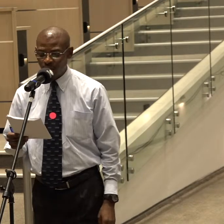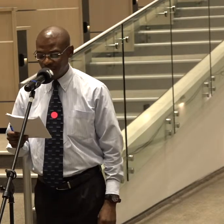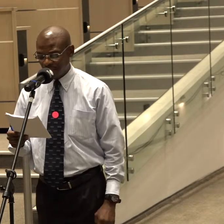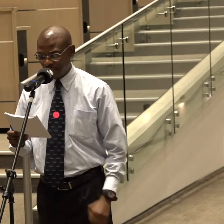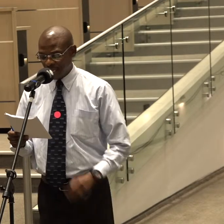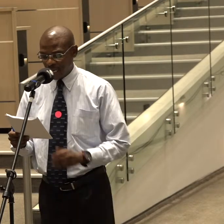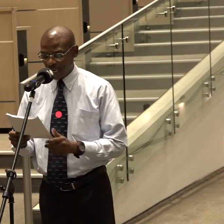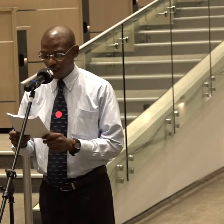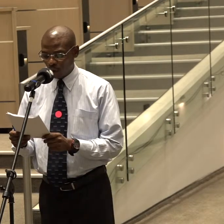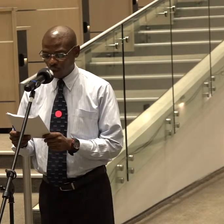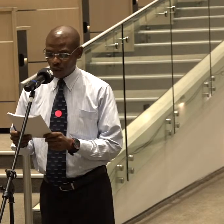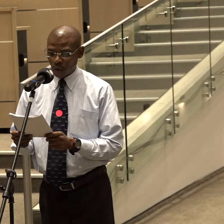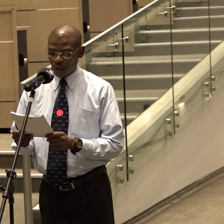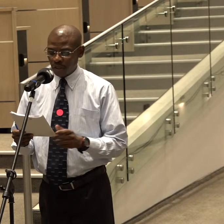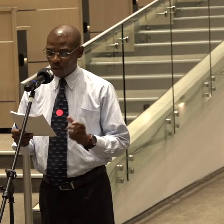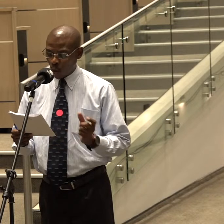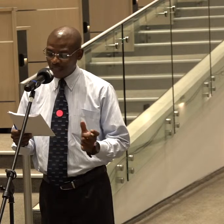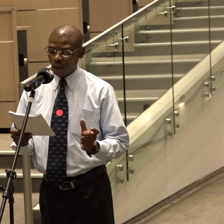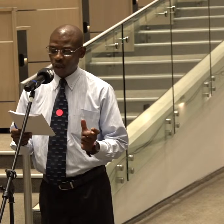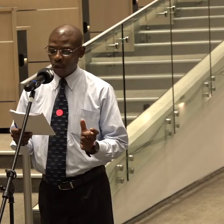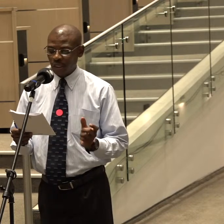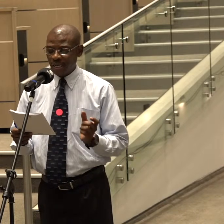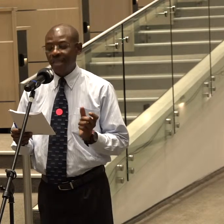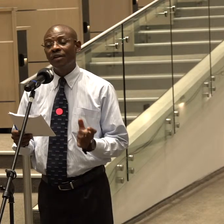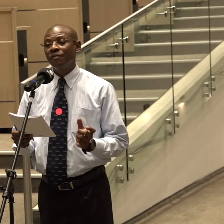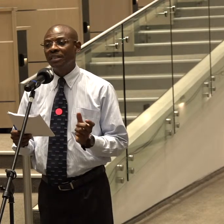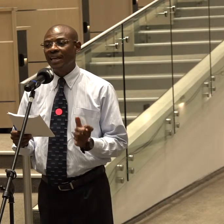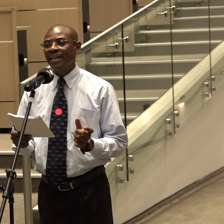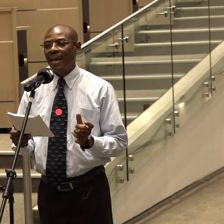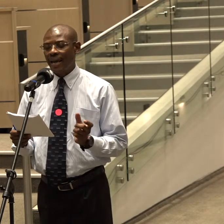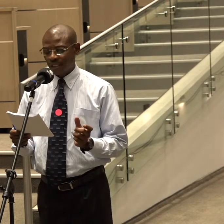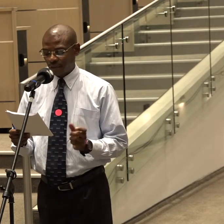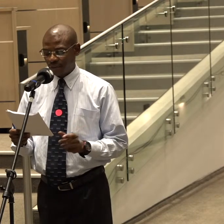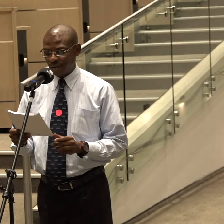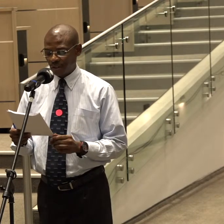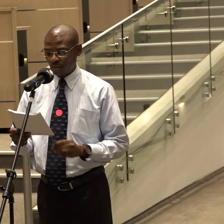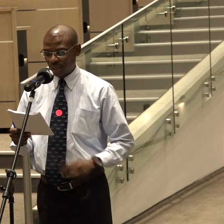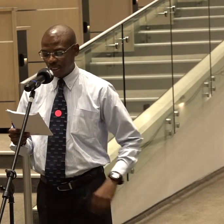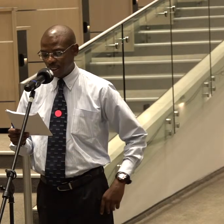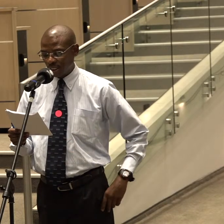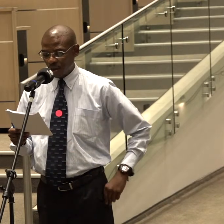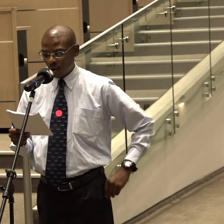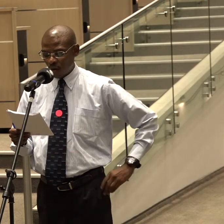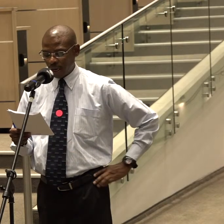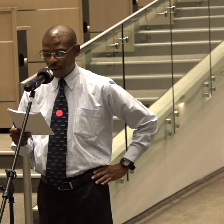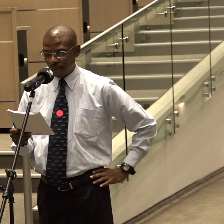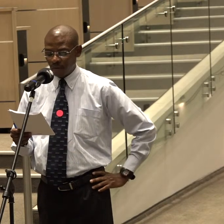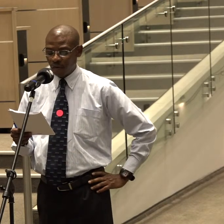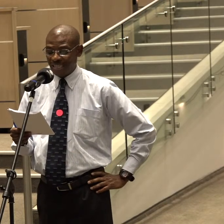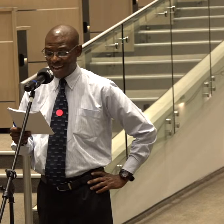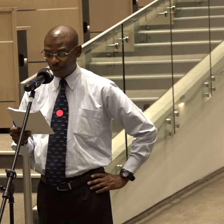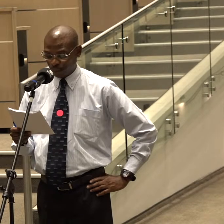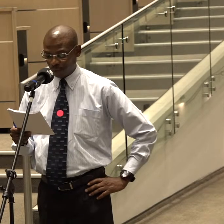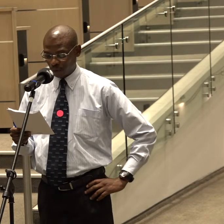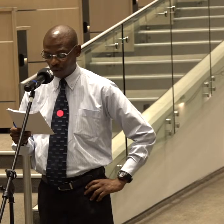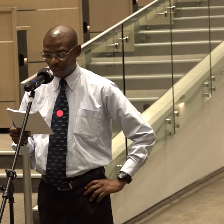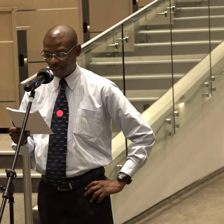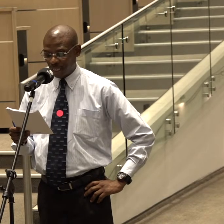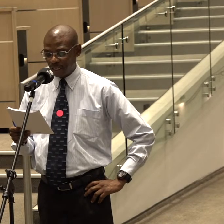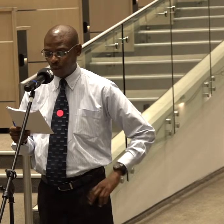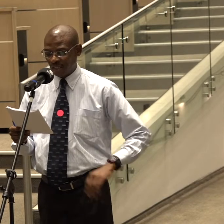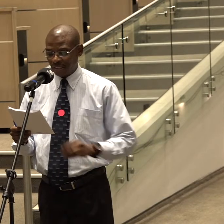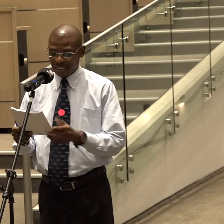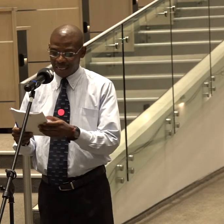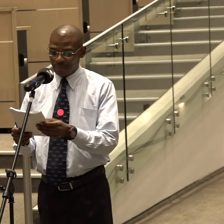elderly ones and also the one called everyday active now this one is um for the young people